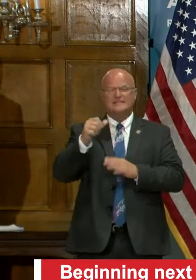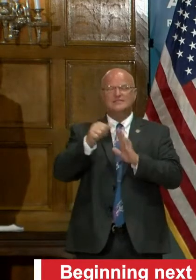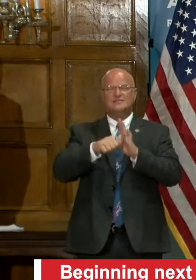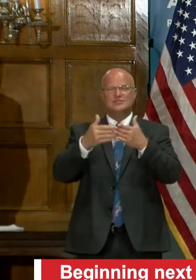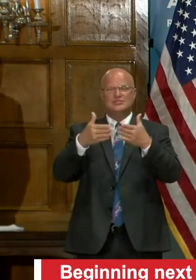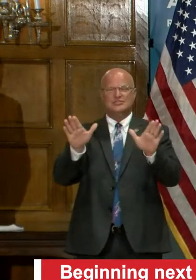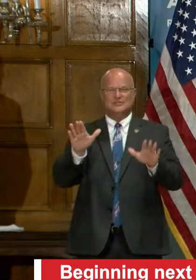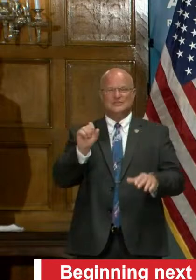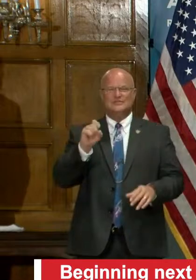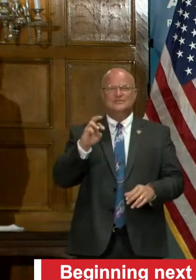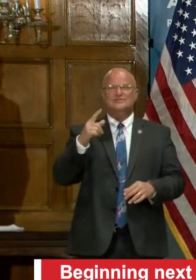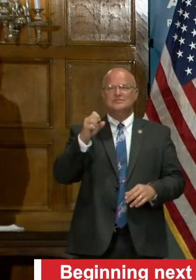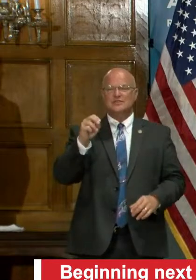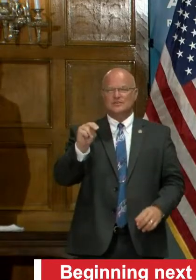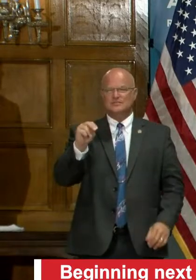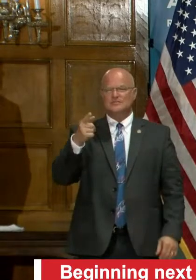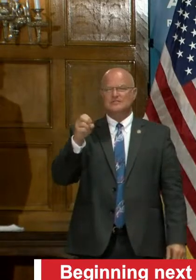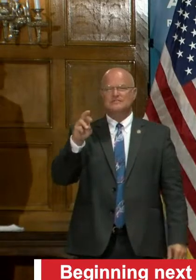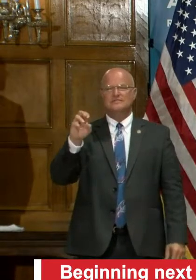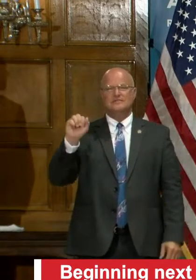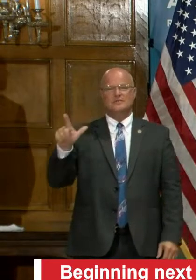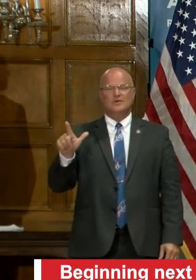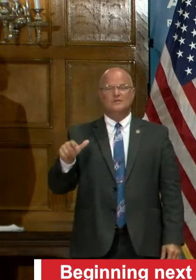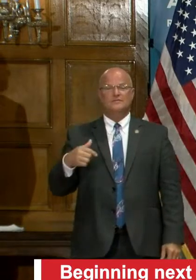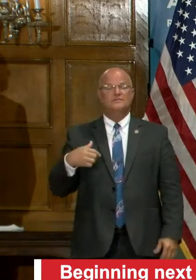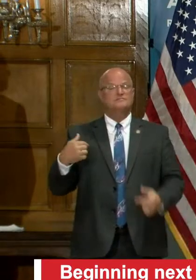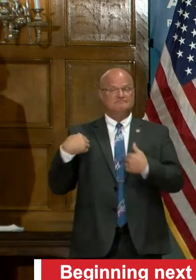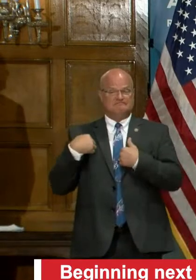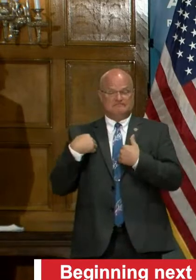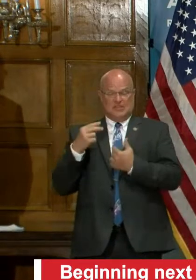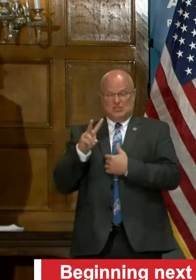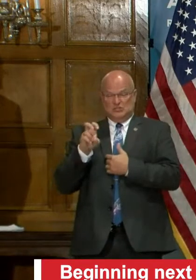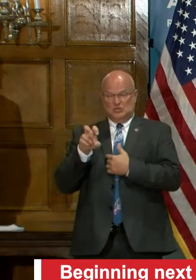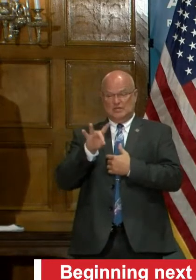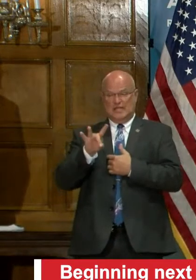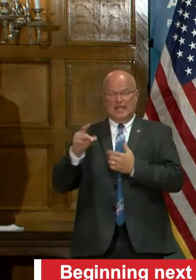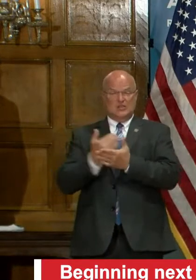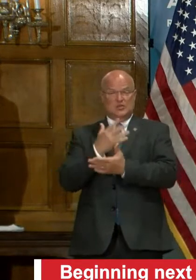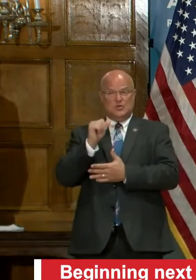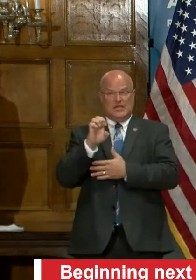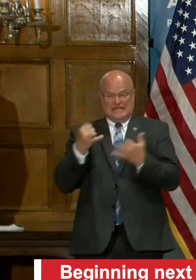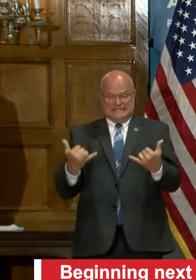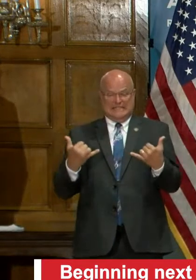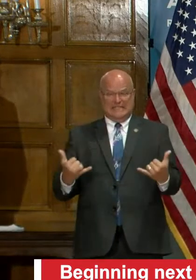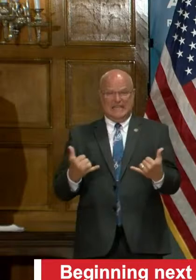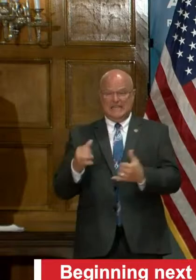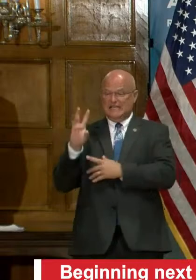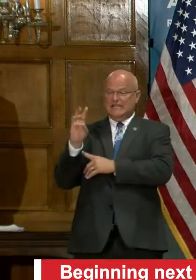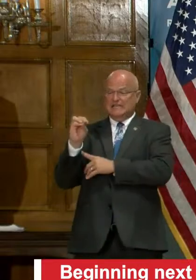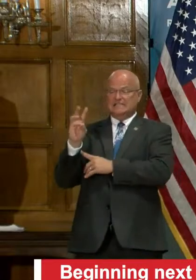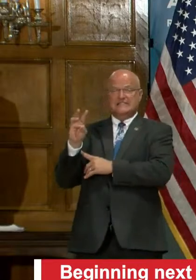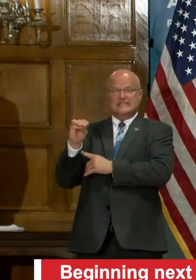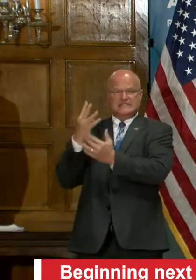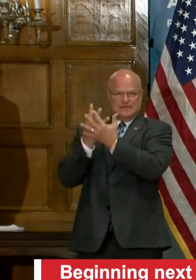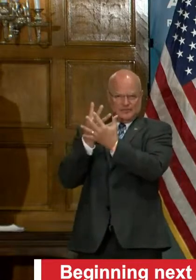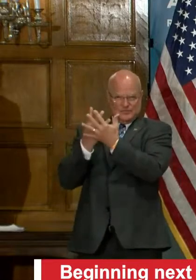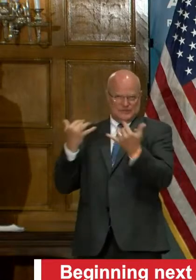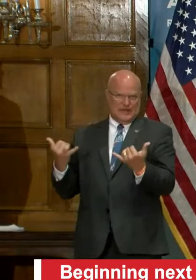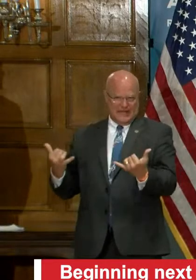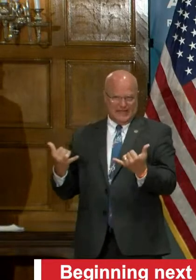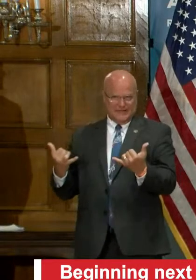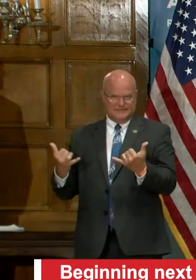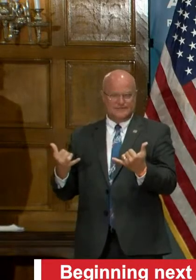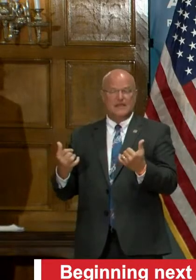General. As the Governor mentioned, we've had 288 new cases. Of these, 60 are in correctional